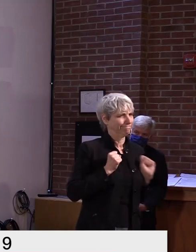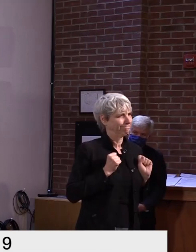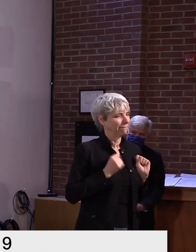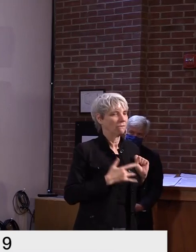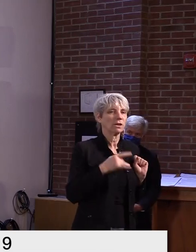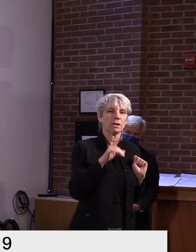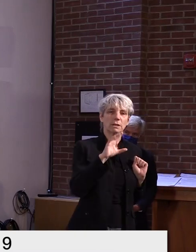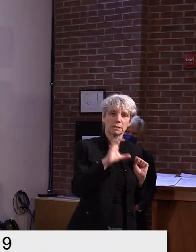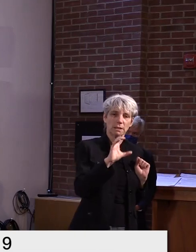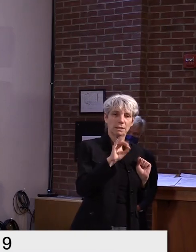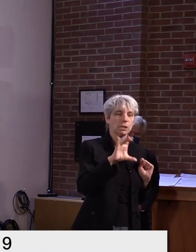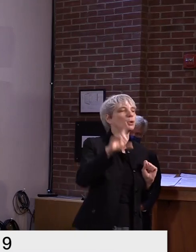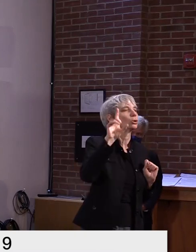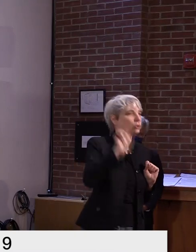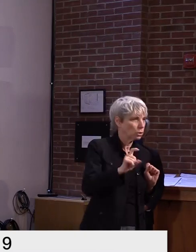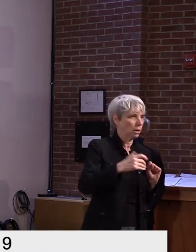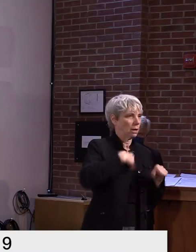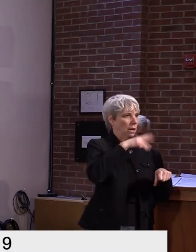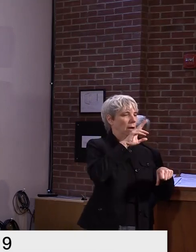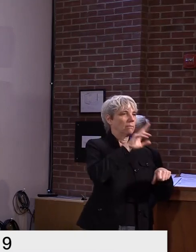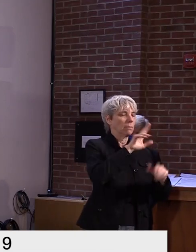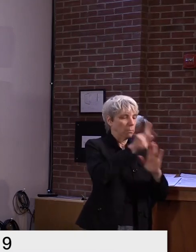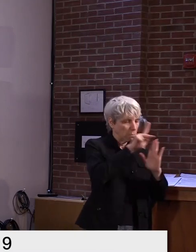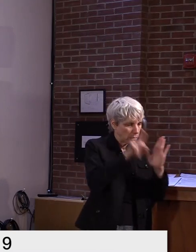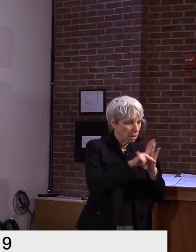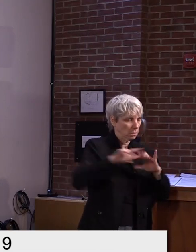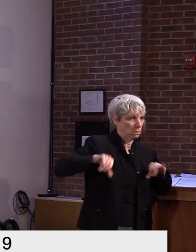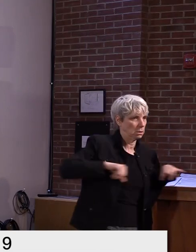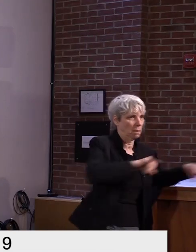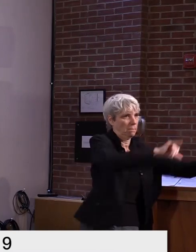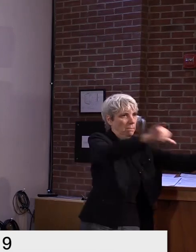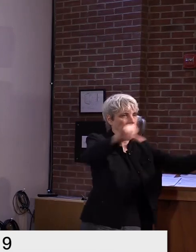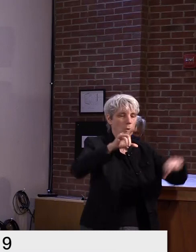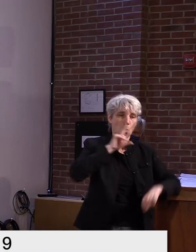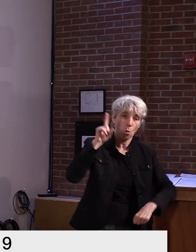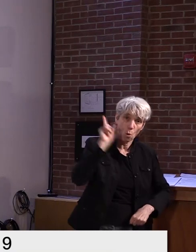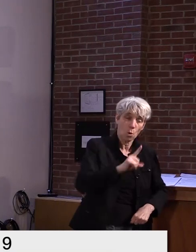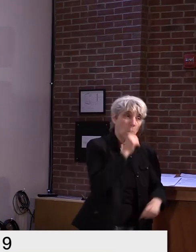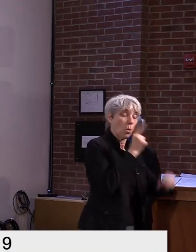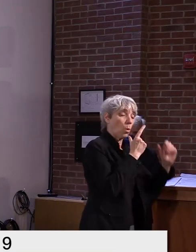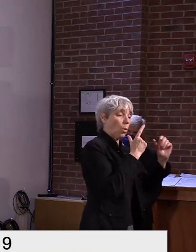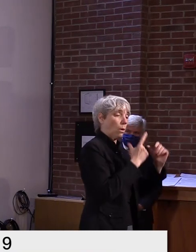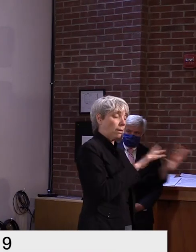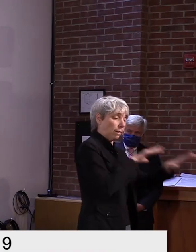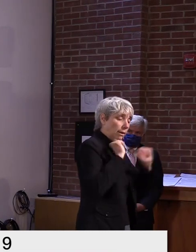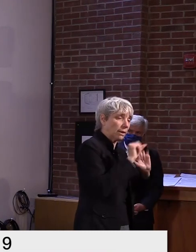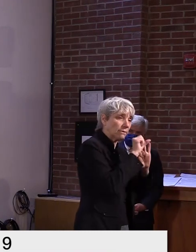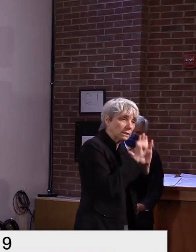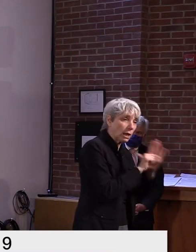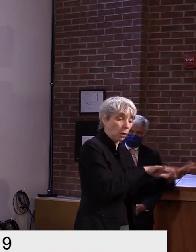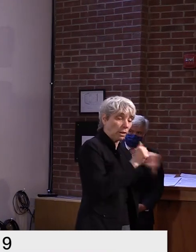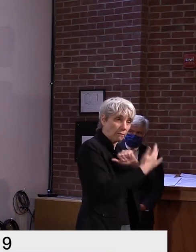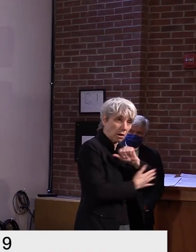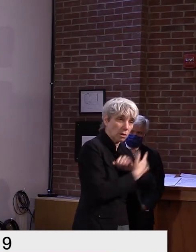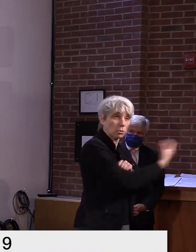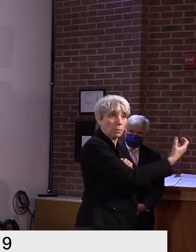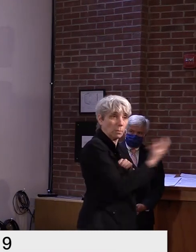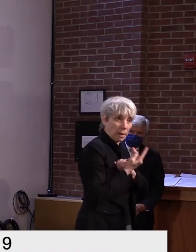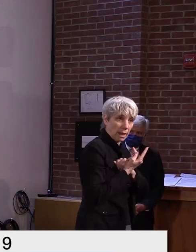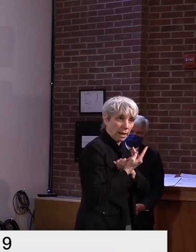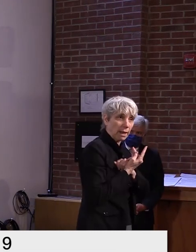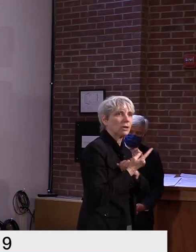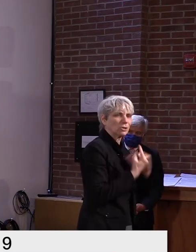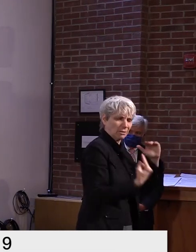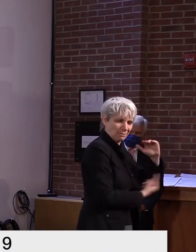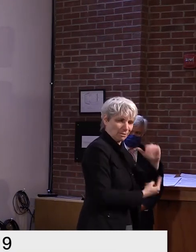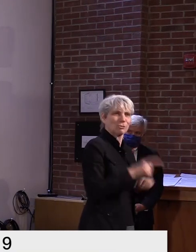short-sighted, and I think that risks replicating the mistakes of the past, specifically how our country got into the